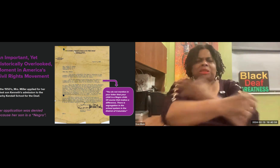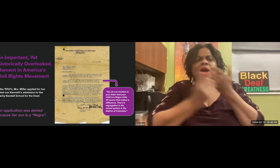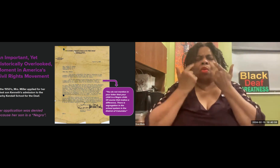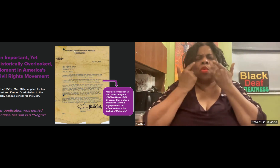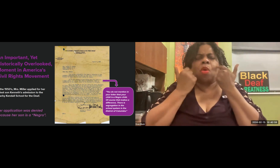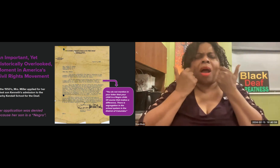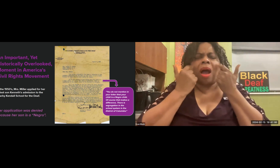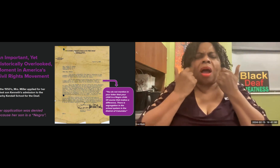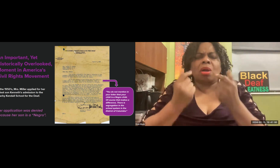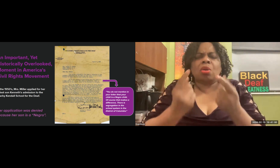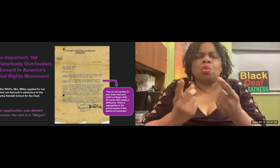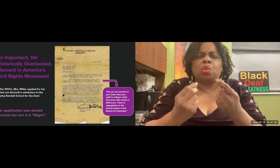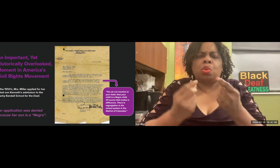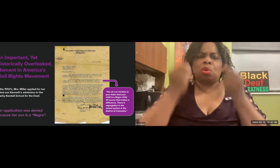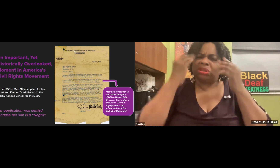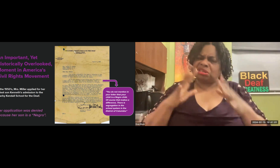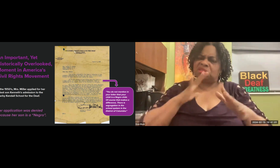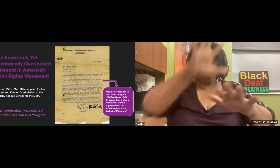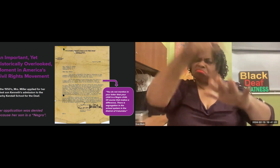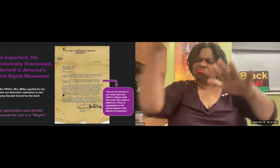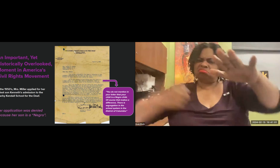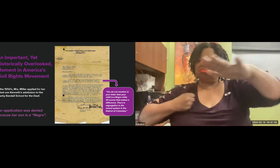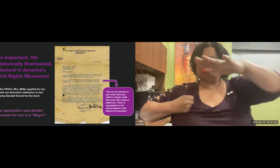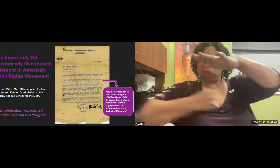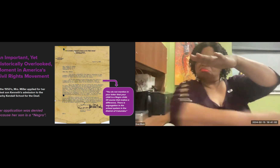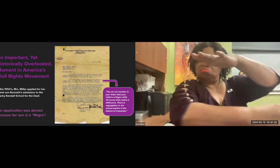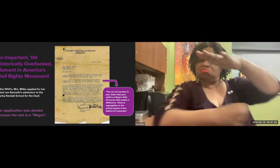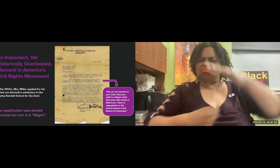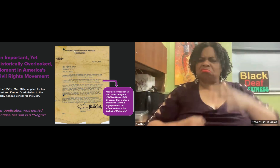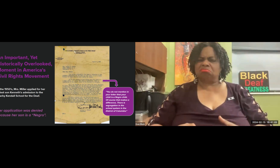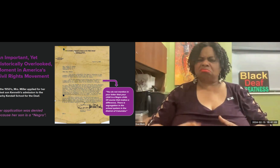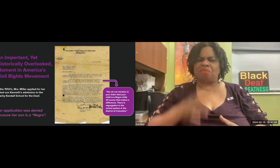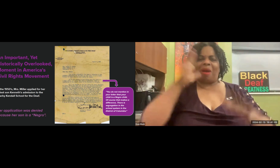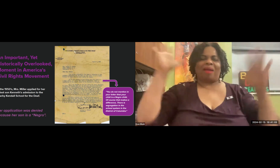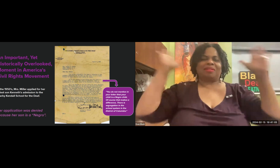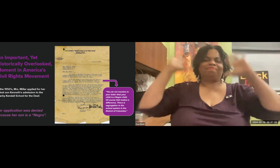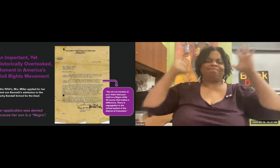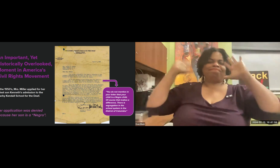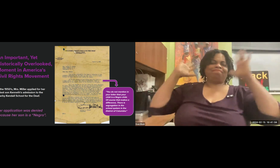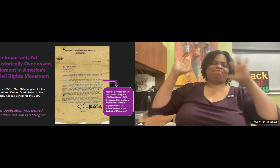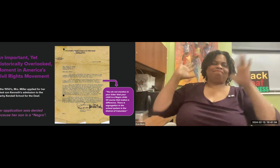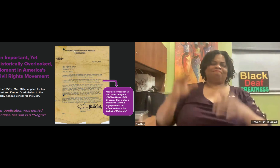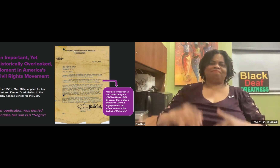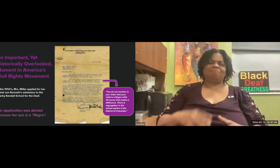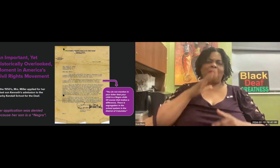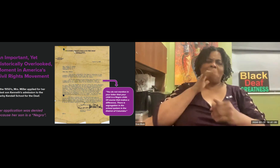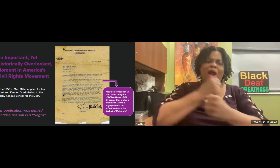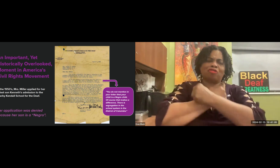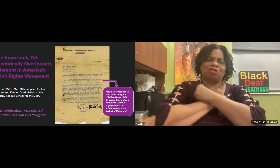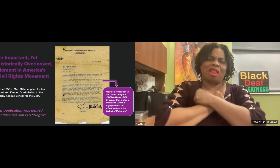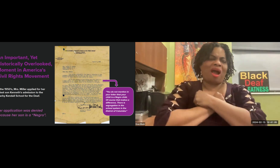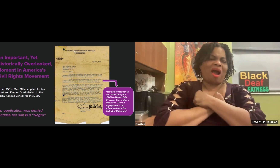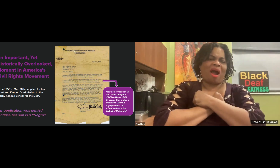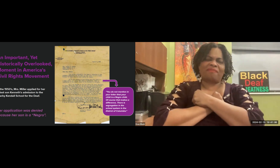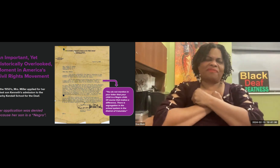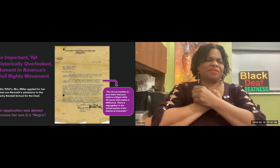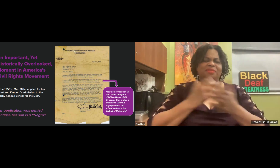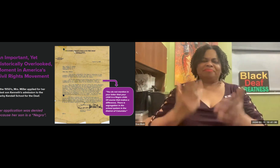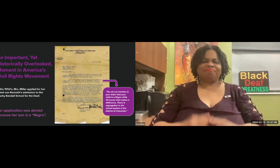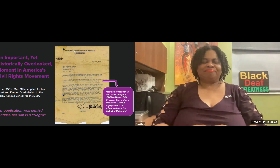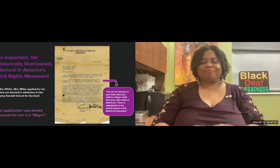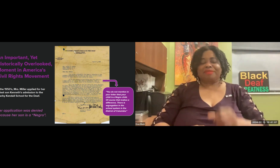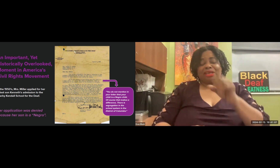let me ask you, she said, if my son cries, what would you do? And the teacher said, we would put him in a closet. He said,